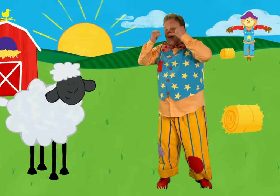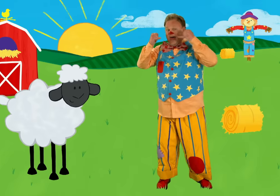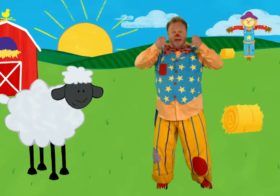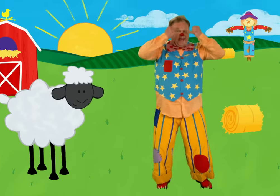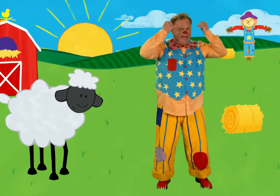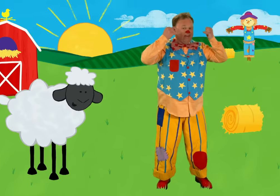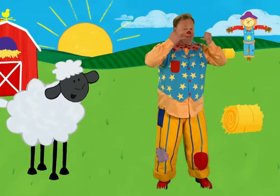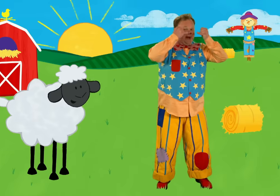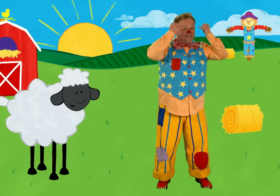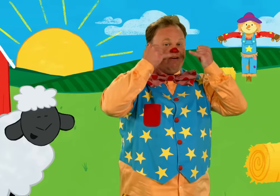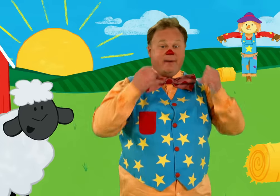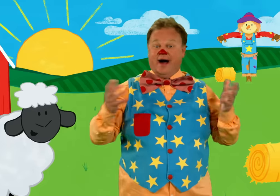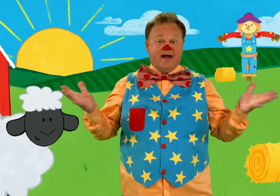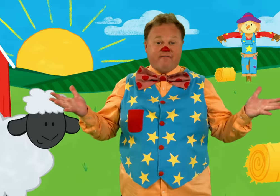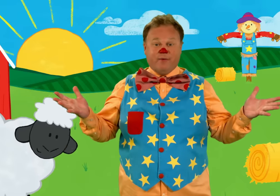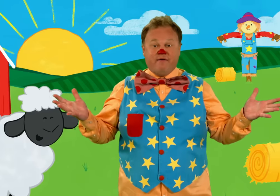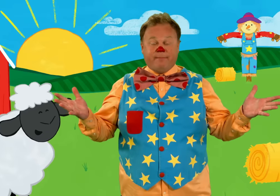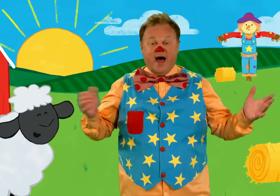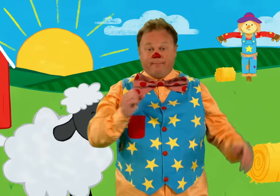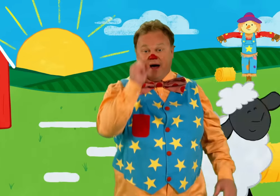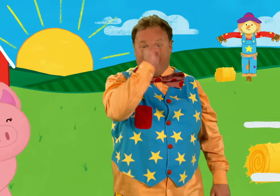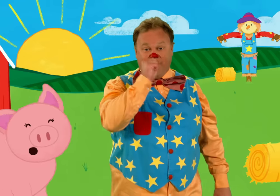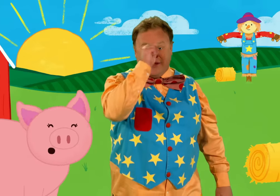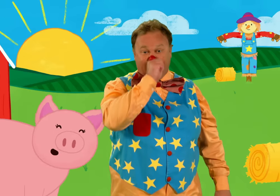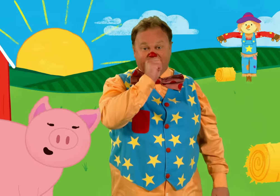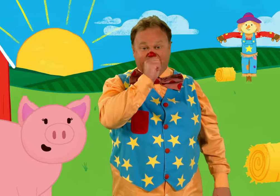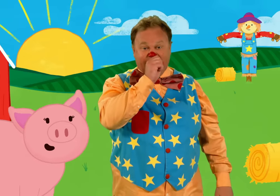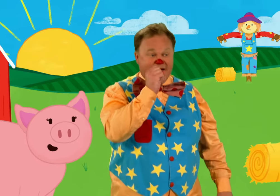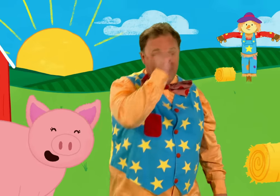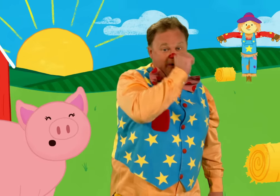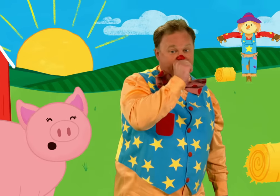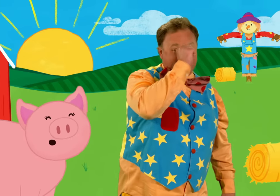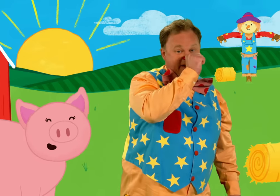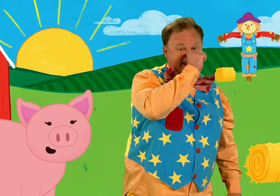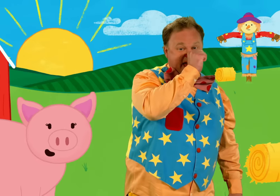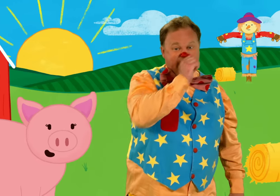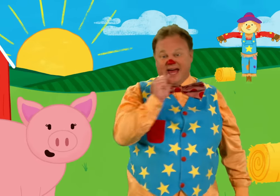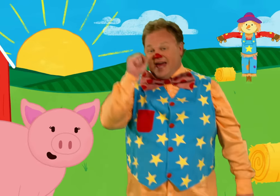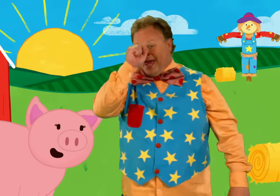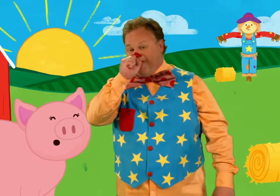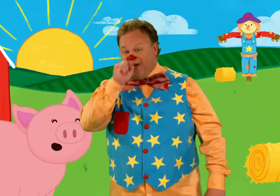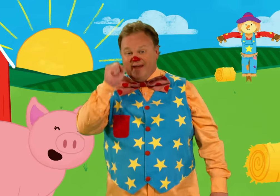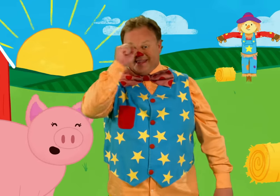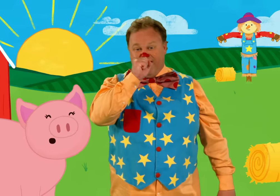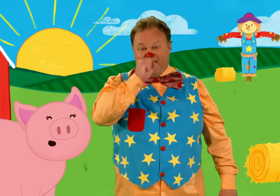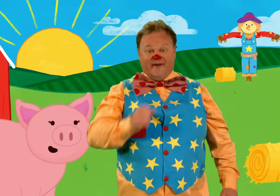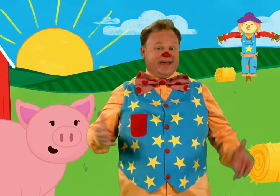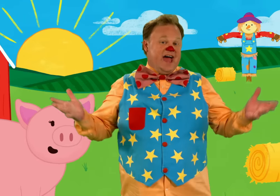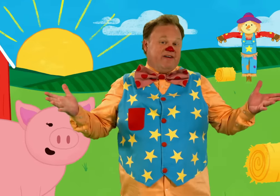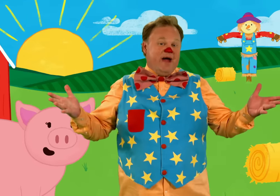there, here a bar, there a bar, everywhere a bar-bar. Oink, oink here, an oink, oink there, here an oink, there an oink, everywhere